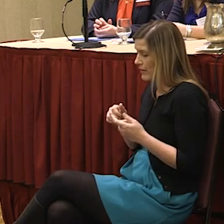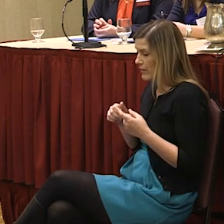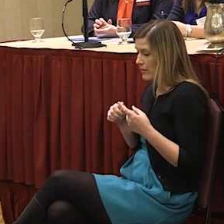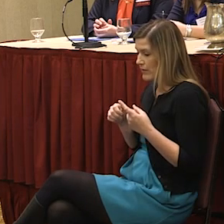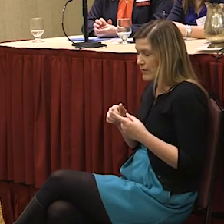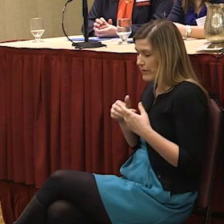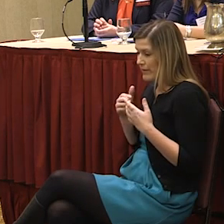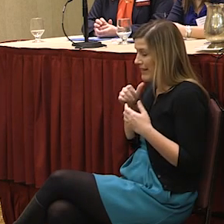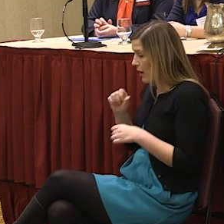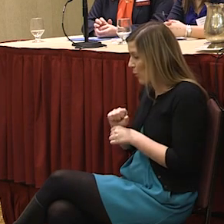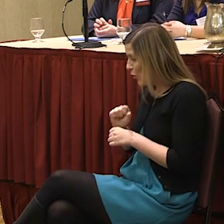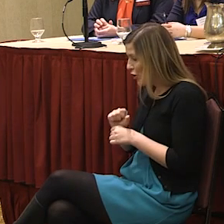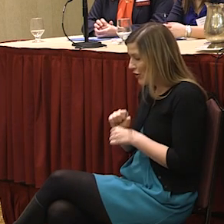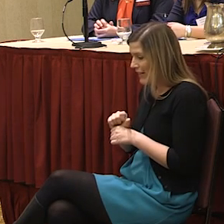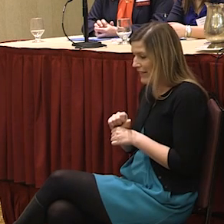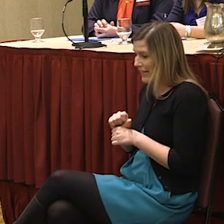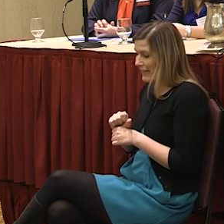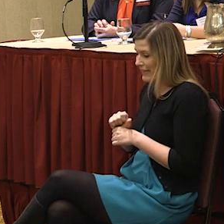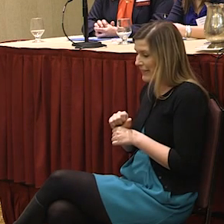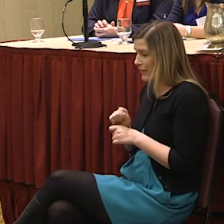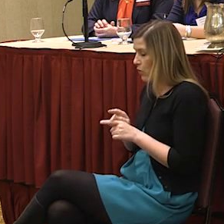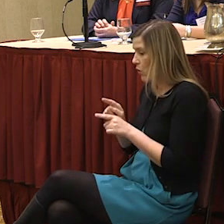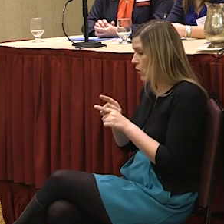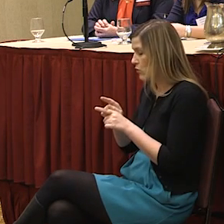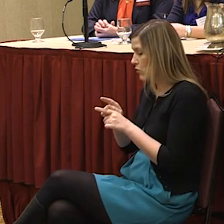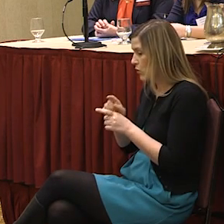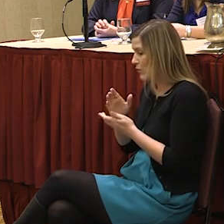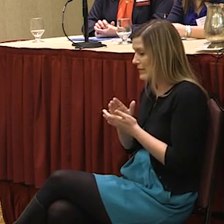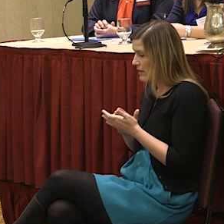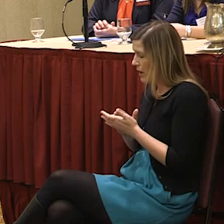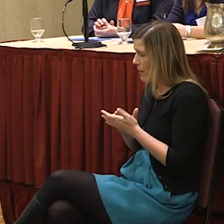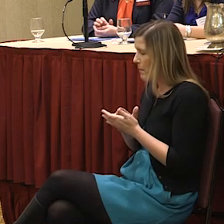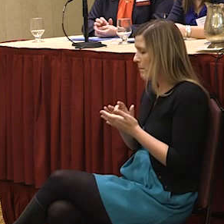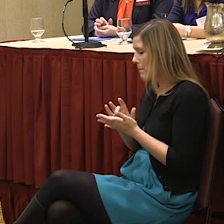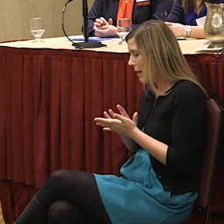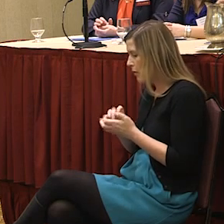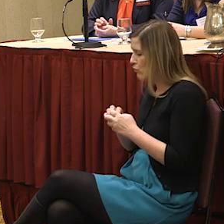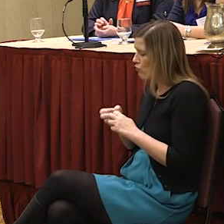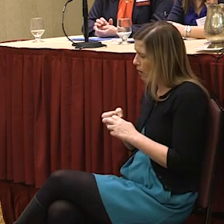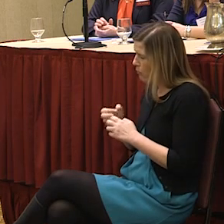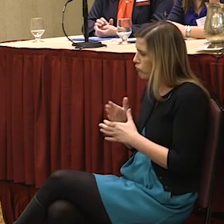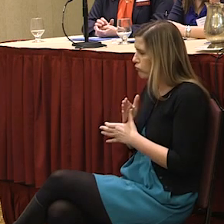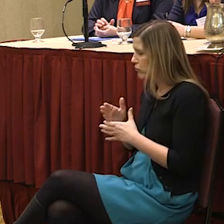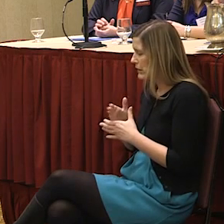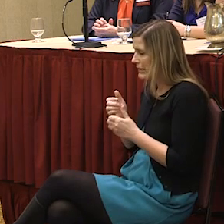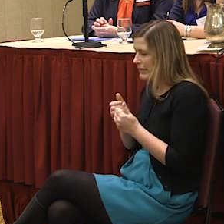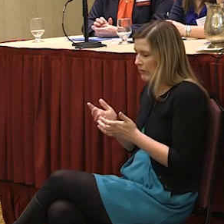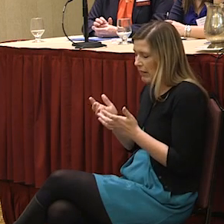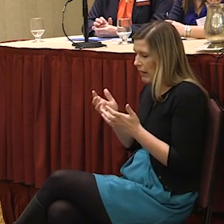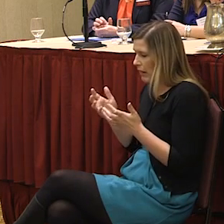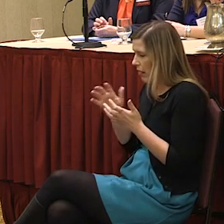not working, as well as some moderate medical problems, it's all kind of